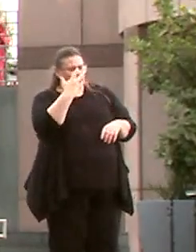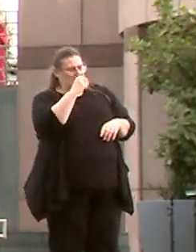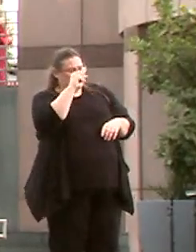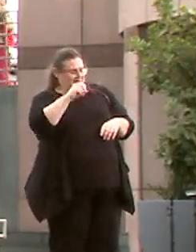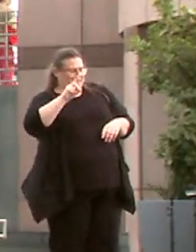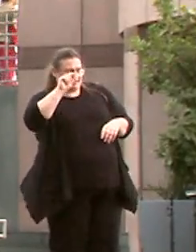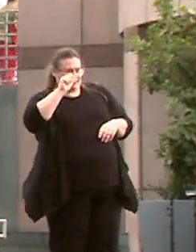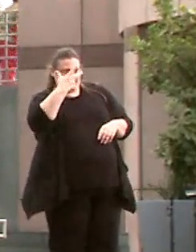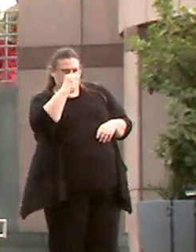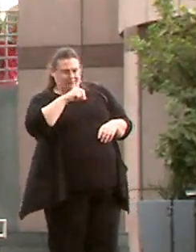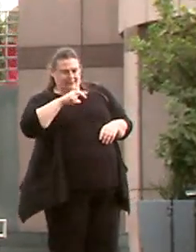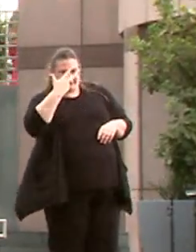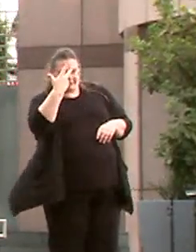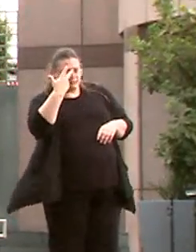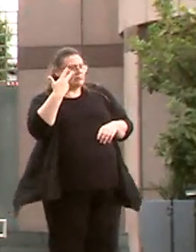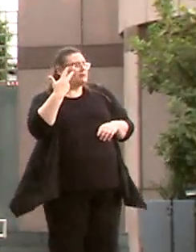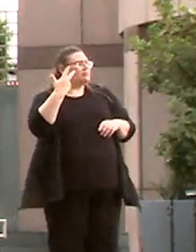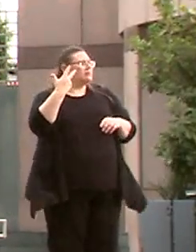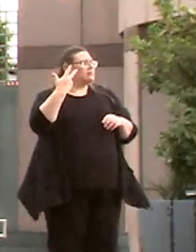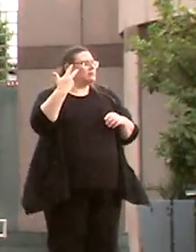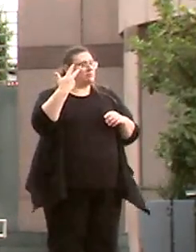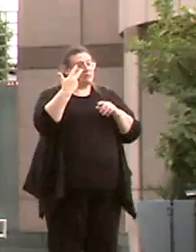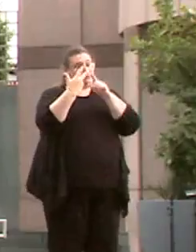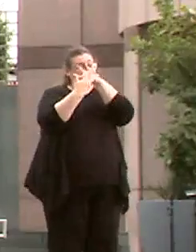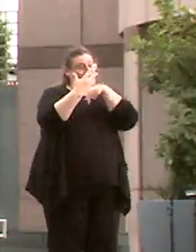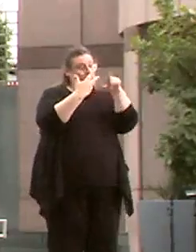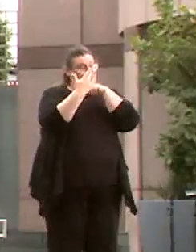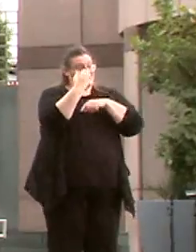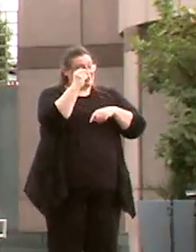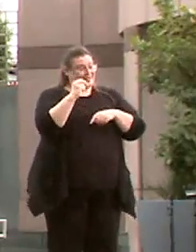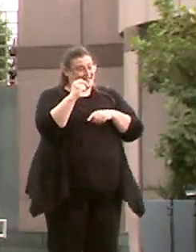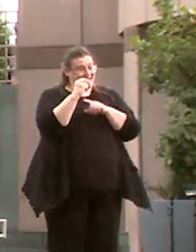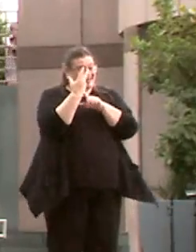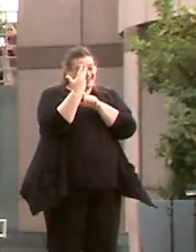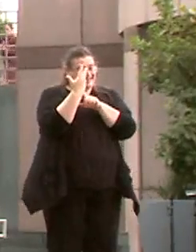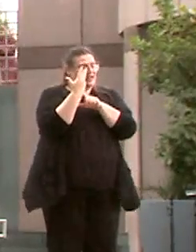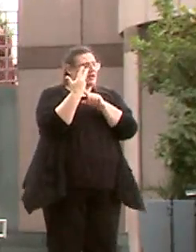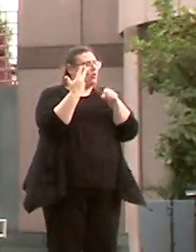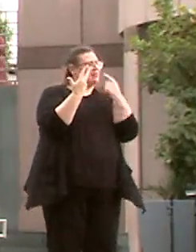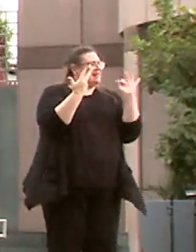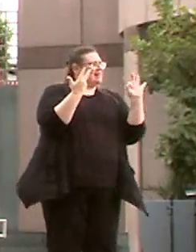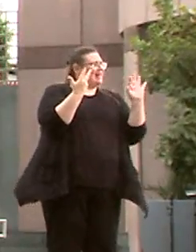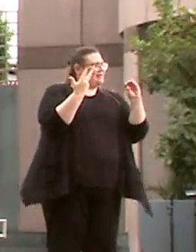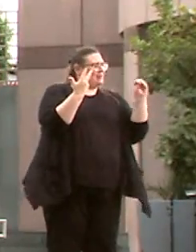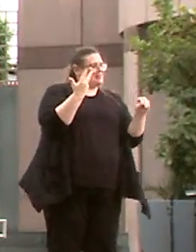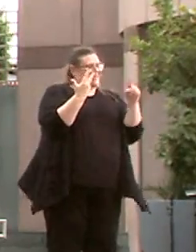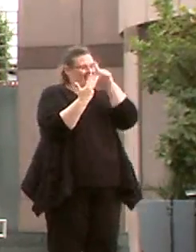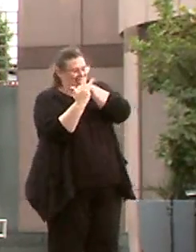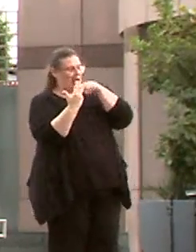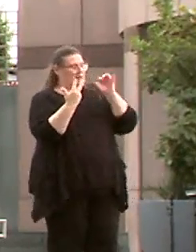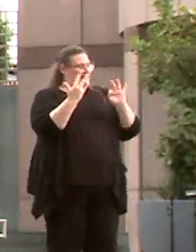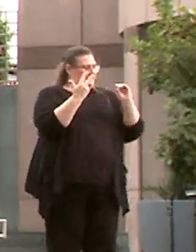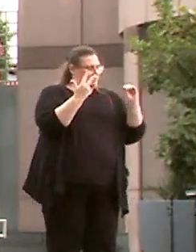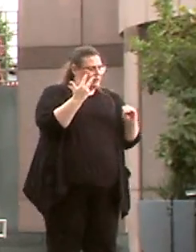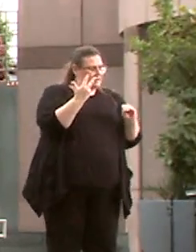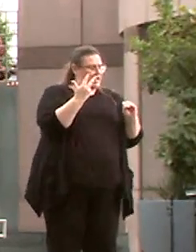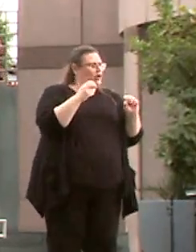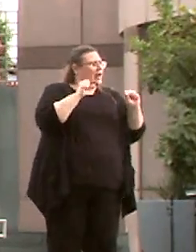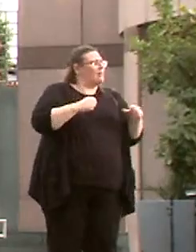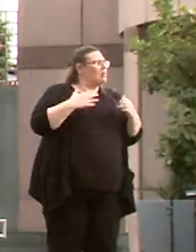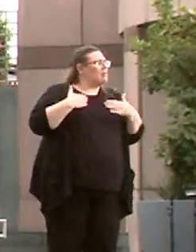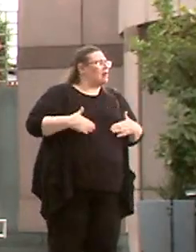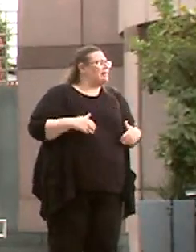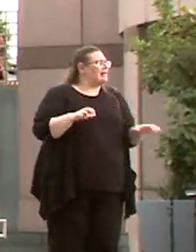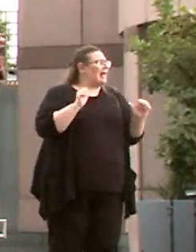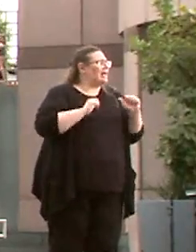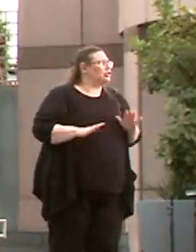are disabled, but yet still of those 3%, only 95% they're able-bodied actors.